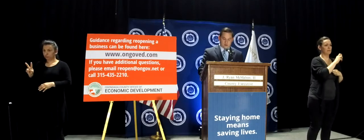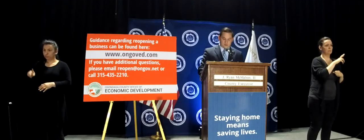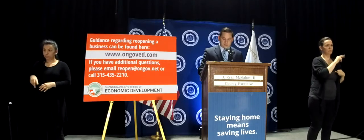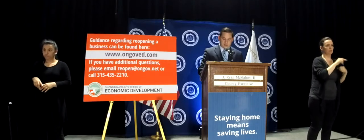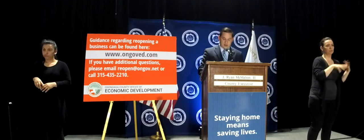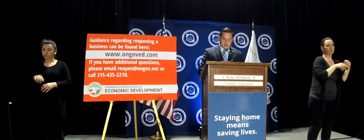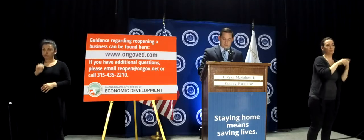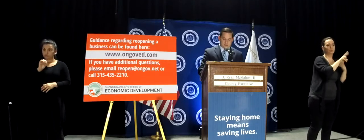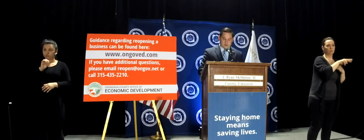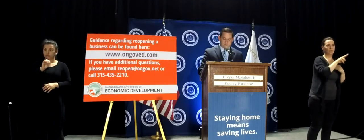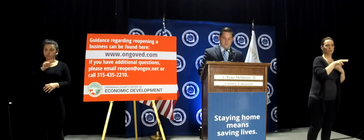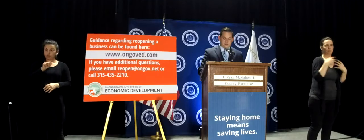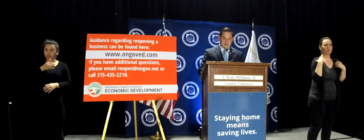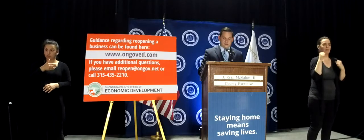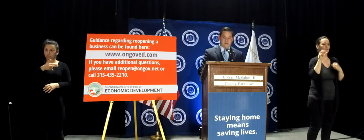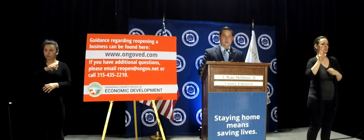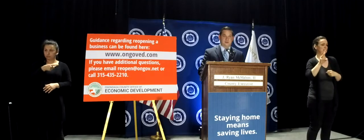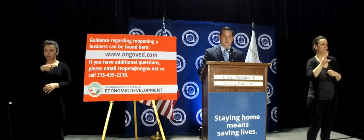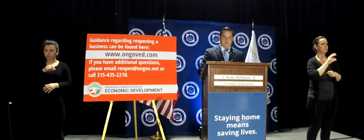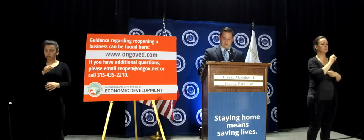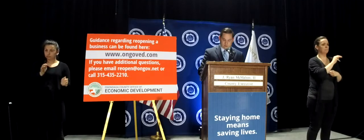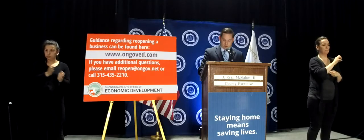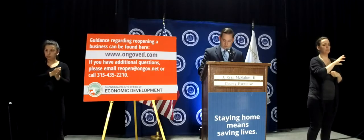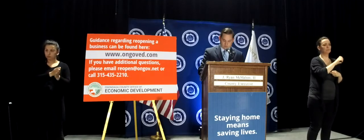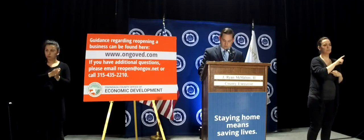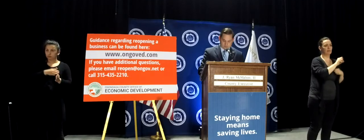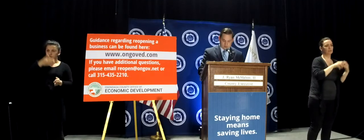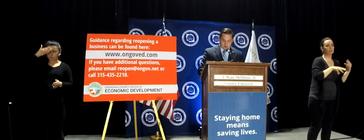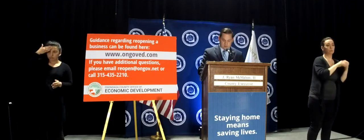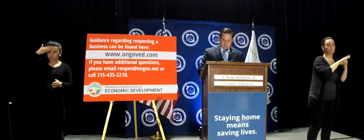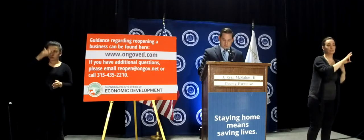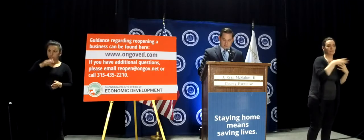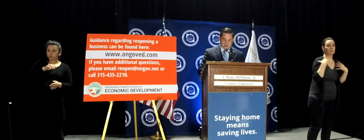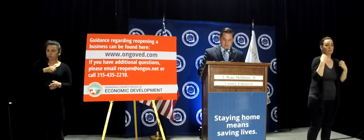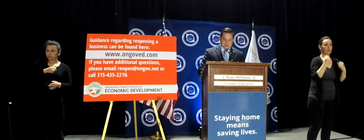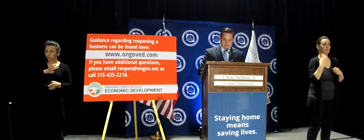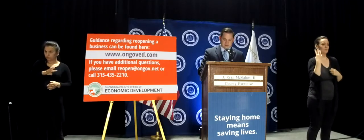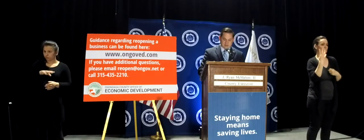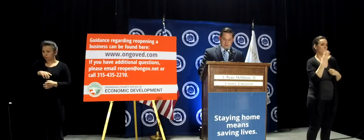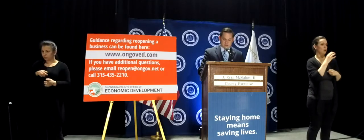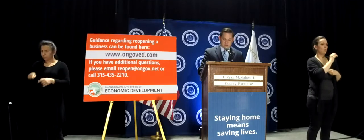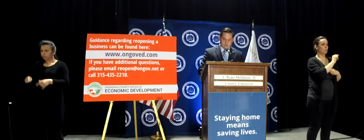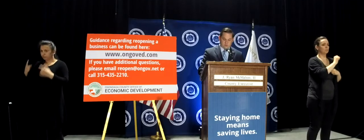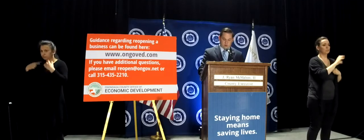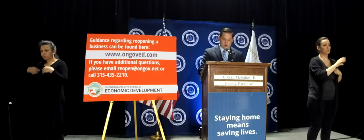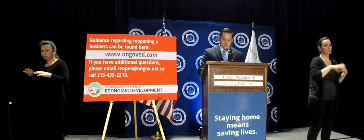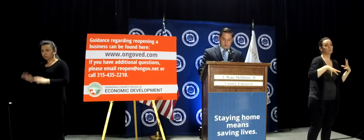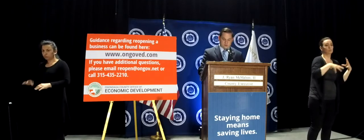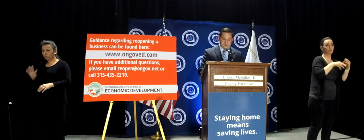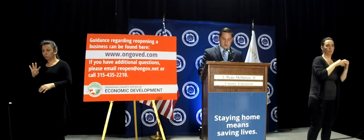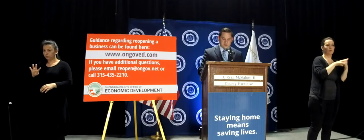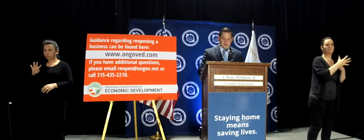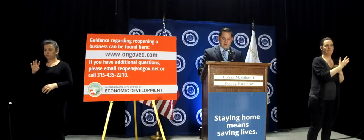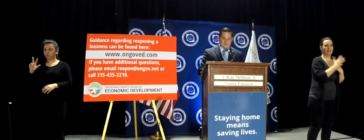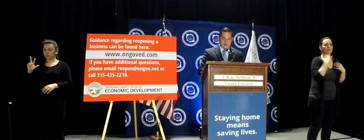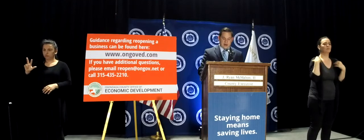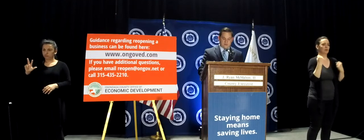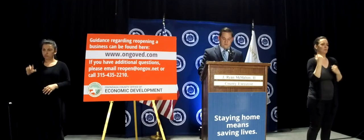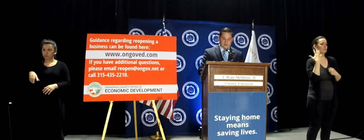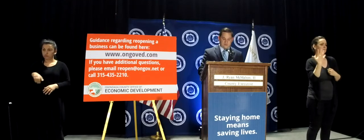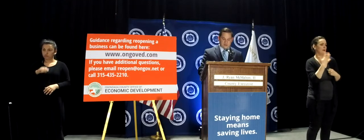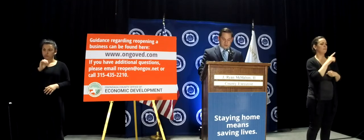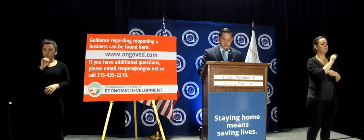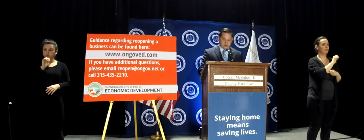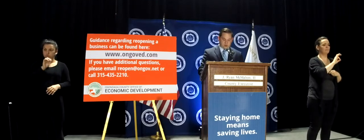recoveries. Skaneateles has had 15 cases and 15 recoveries. Marcellus, 7 cases, 4 recoveries.